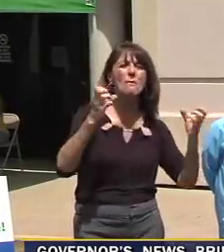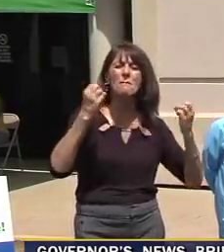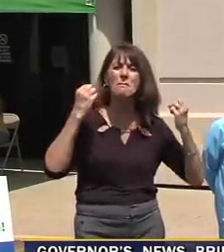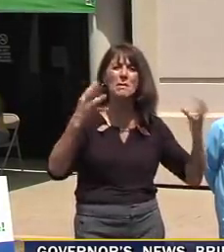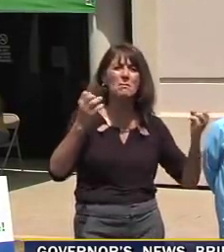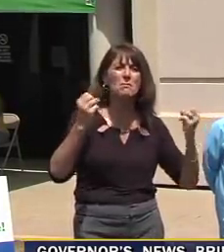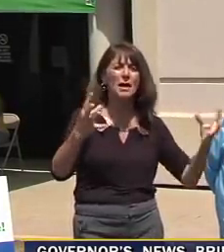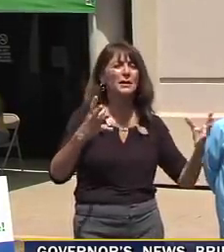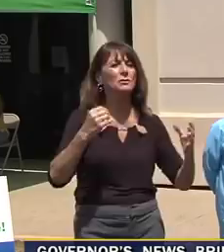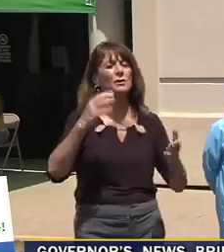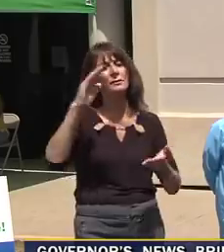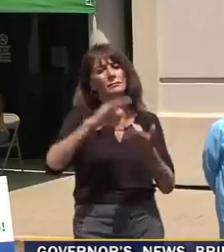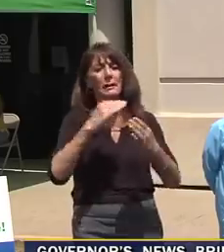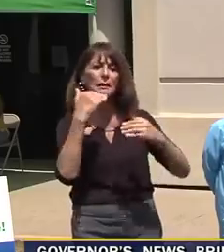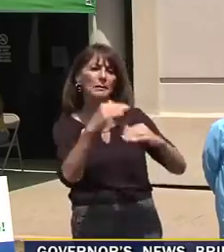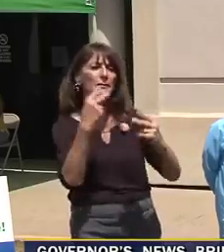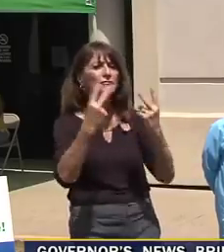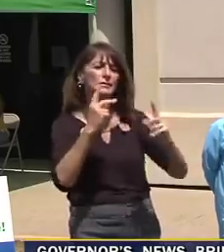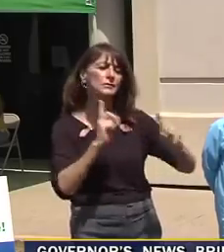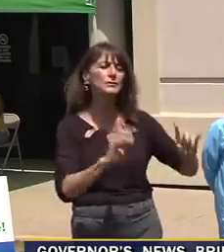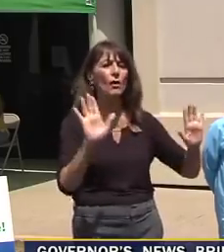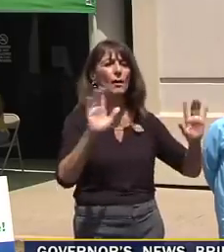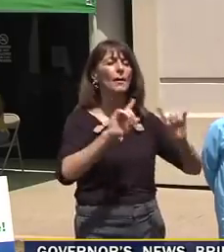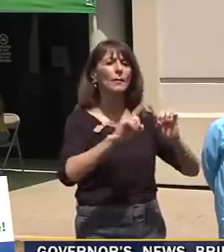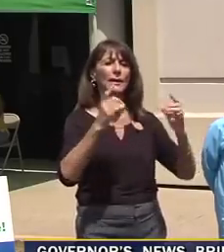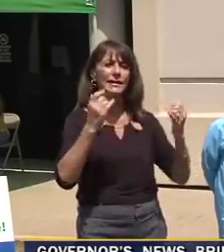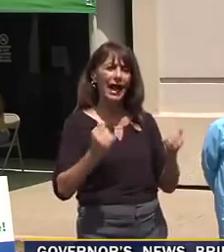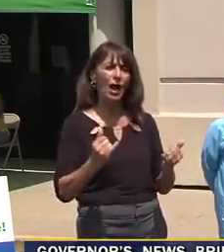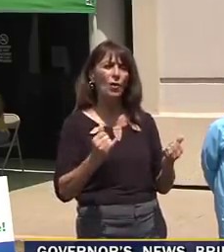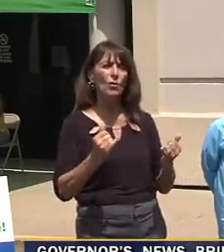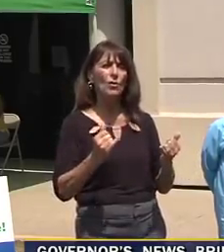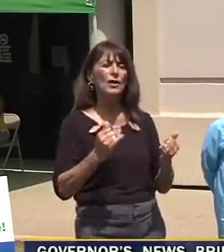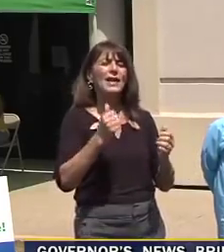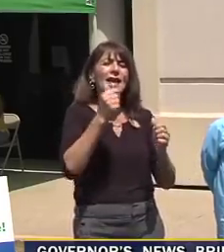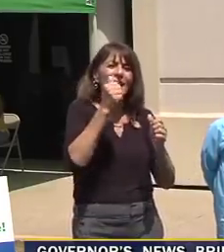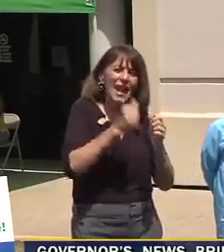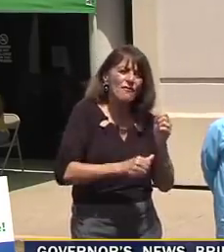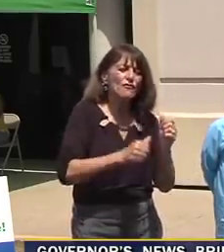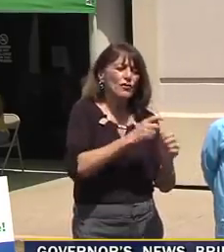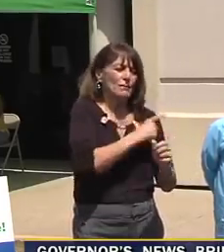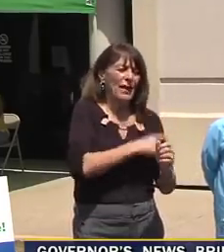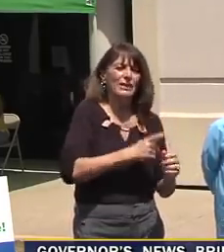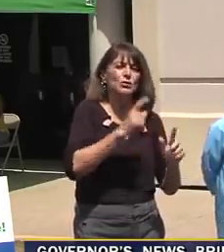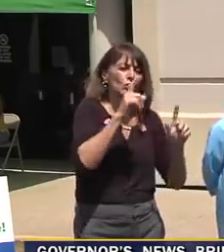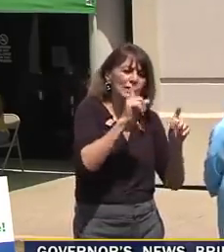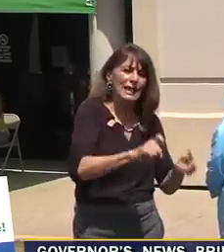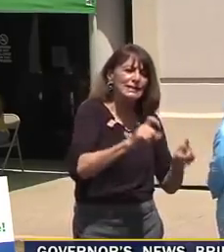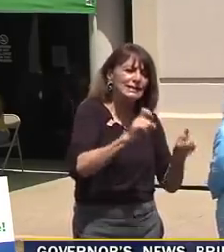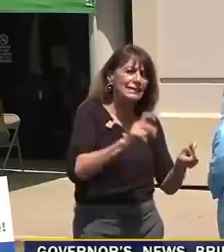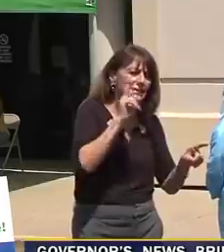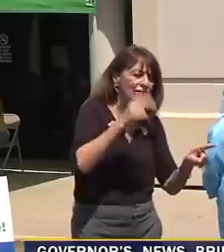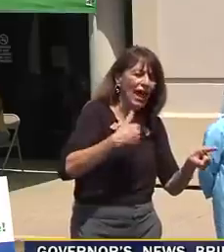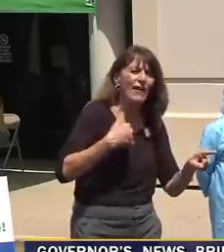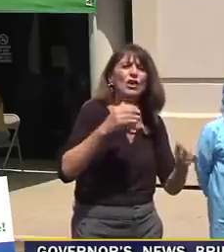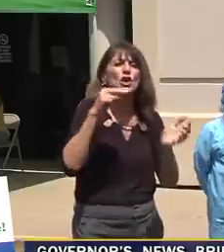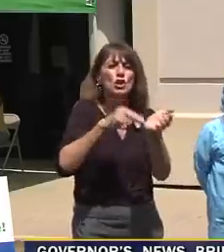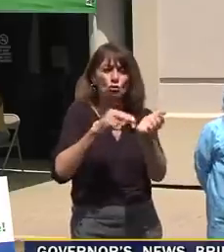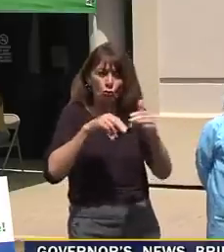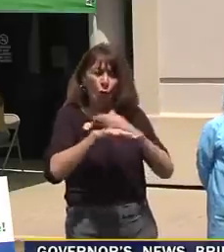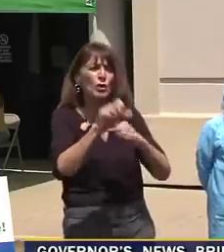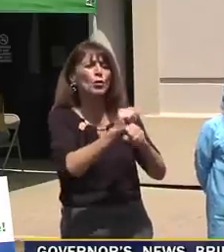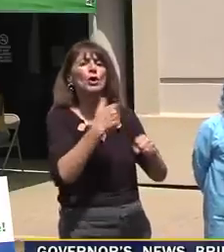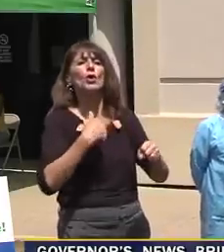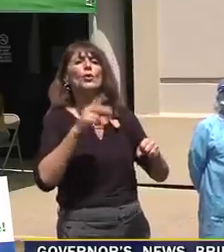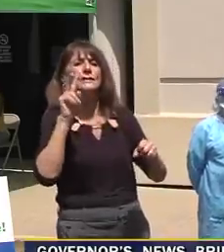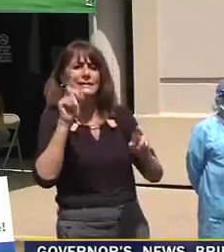visitations, in terms of testing. But we are now in there testing every single patient, testing every single nurse that's there,